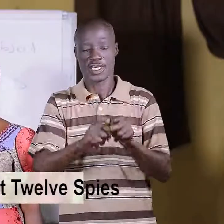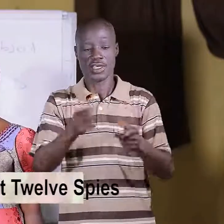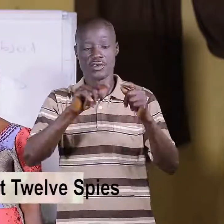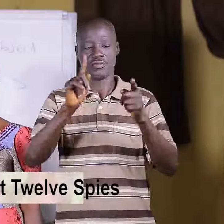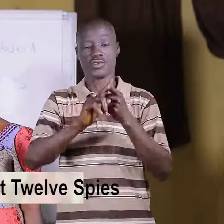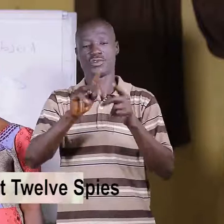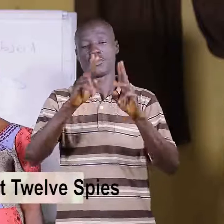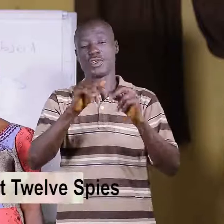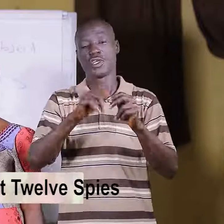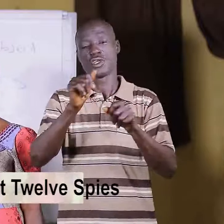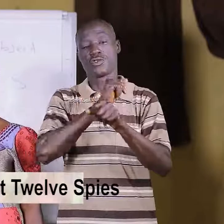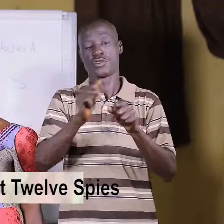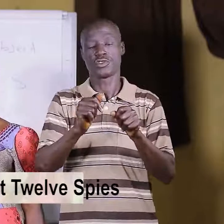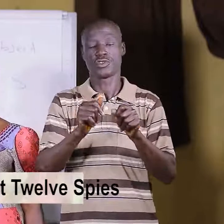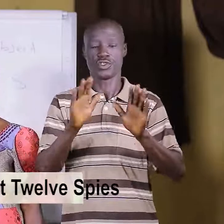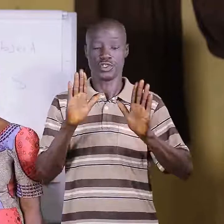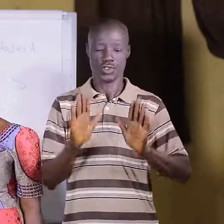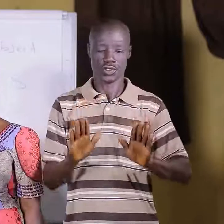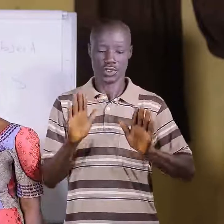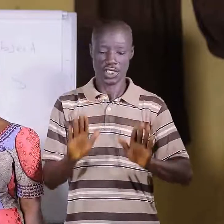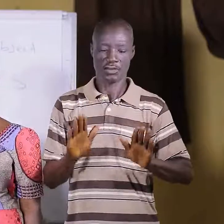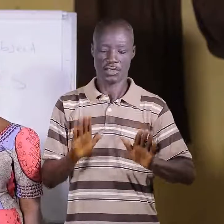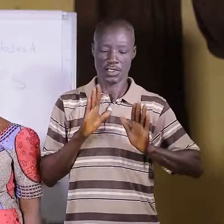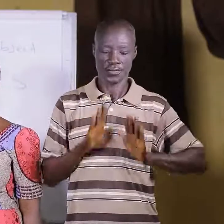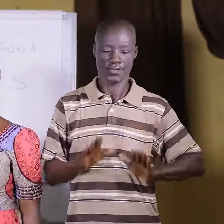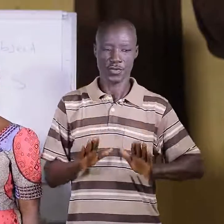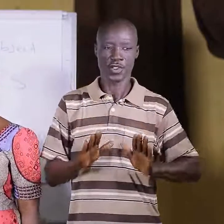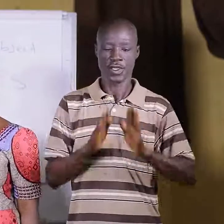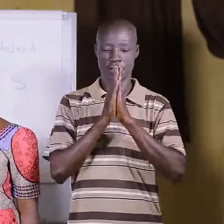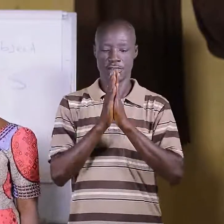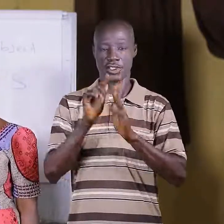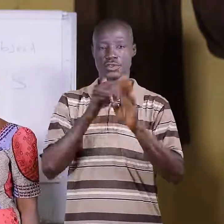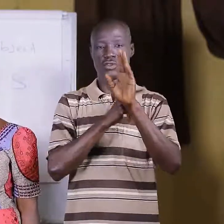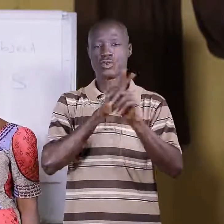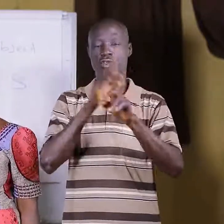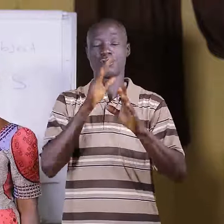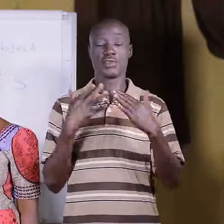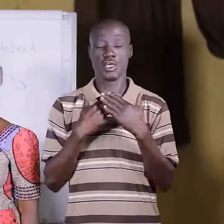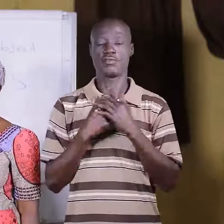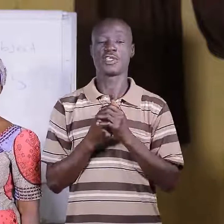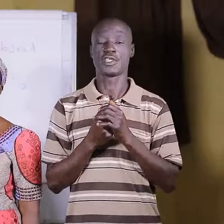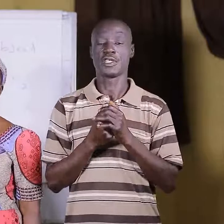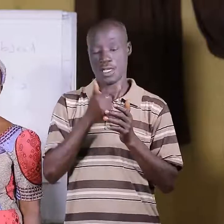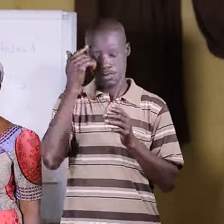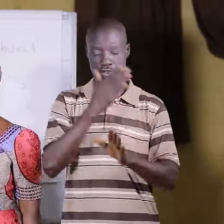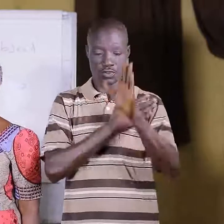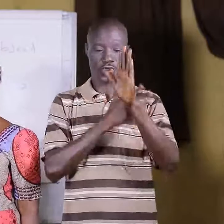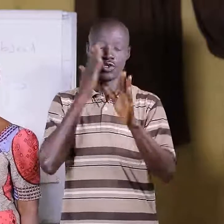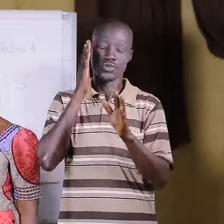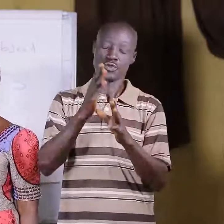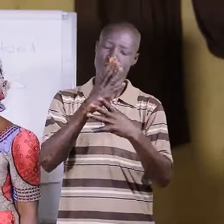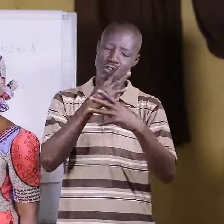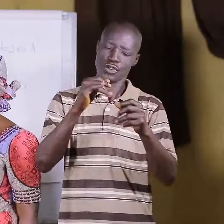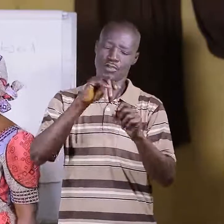village or city, just be calm. Hold yourselves and pray to God. He is definitely going to intervene in